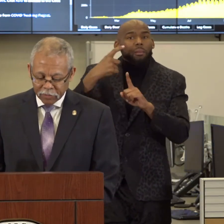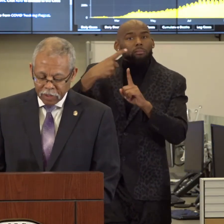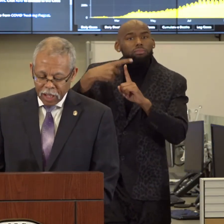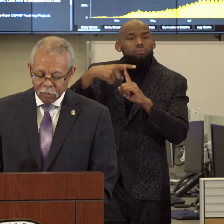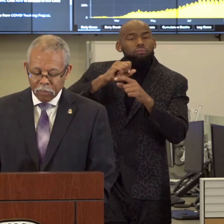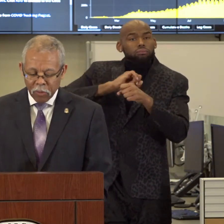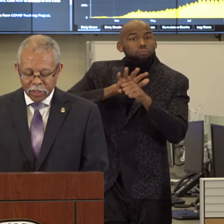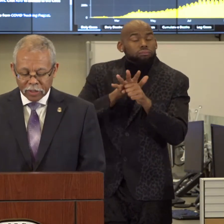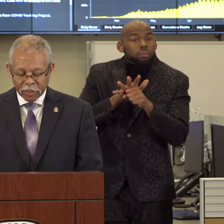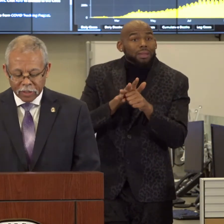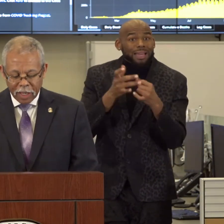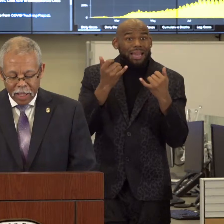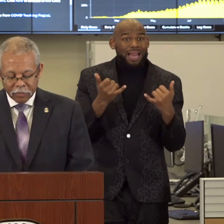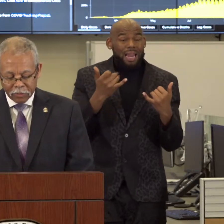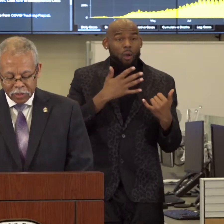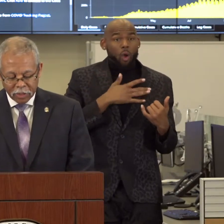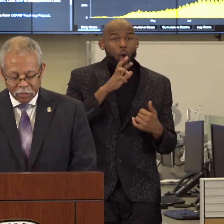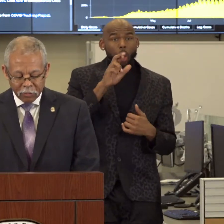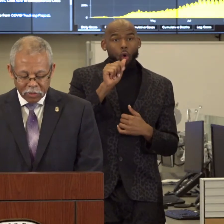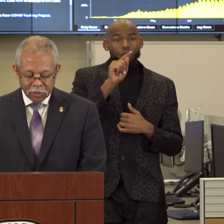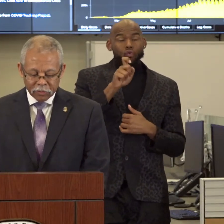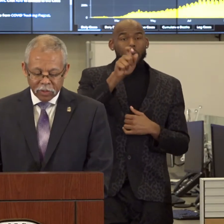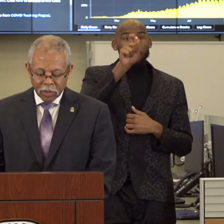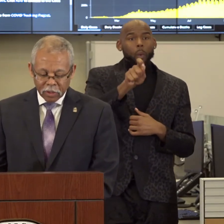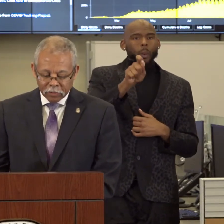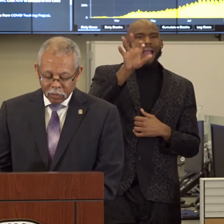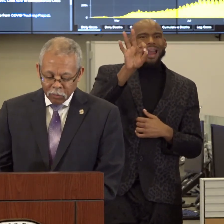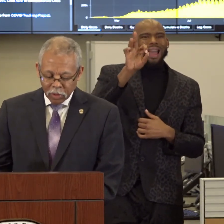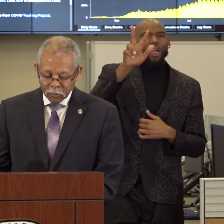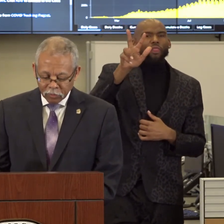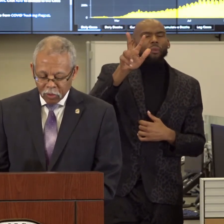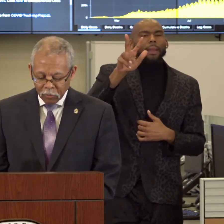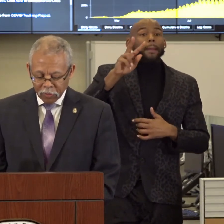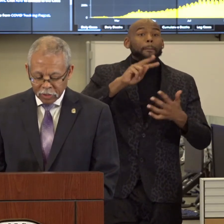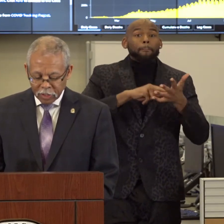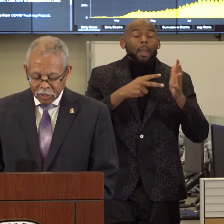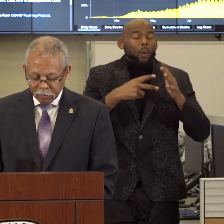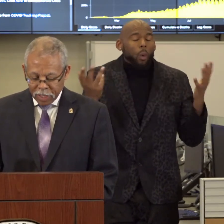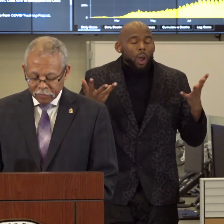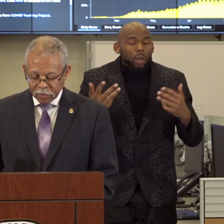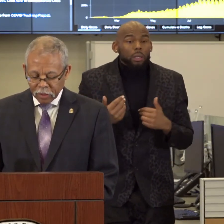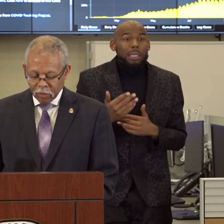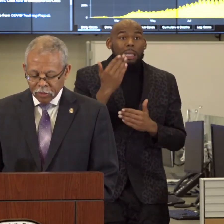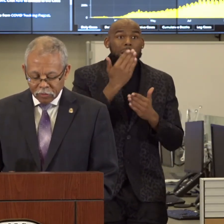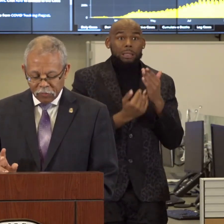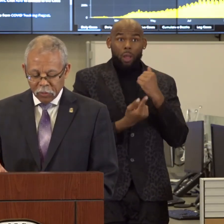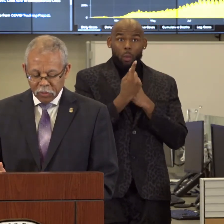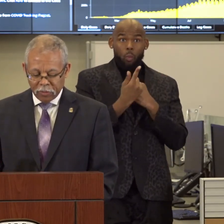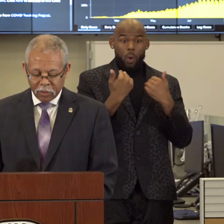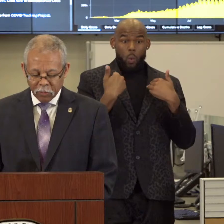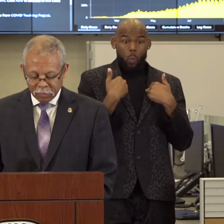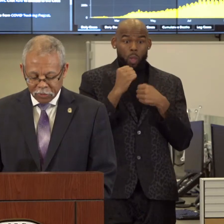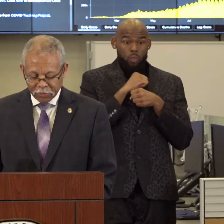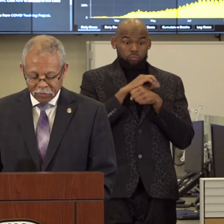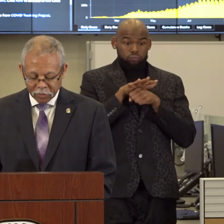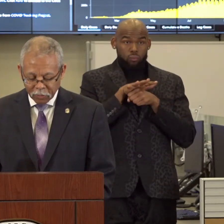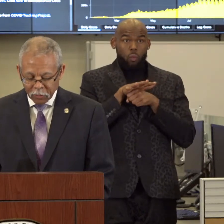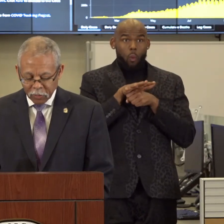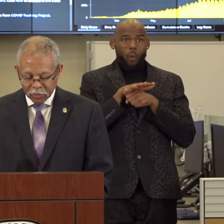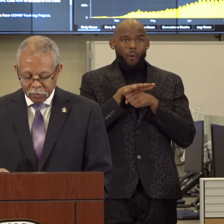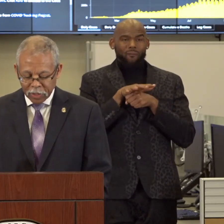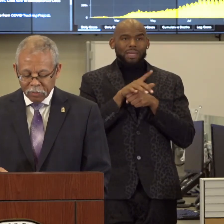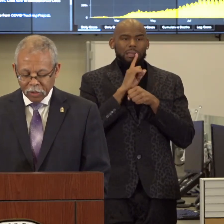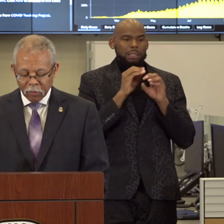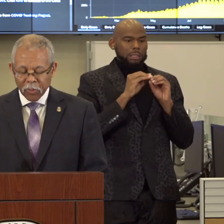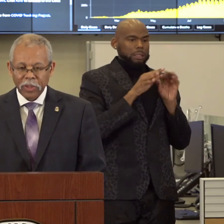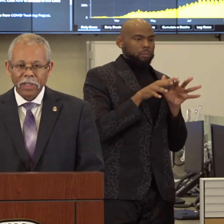infection rate is now 0.93. In other words, someone with COVID is passing it on to fewer than one person. We